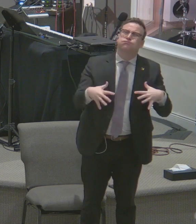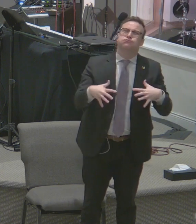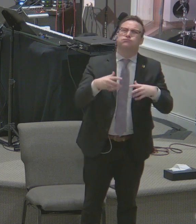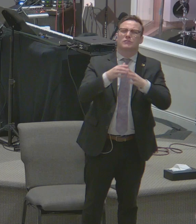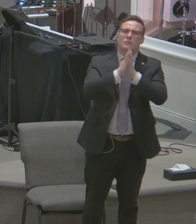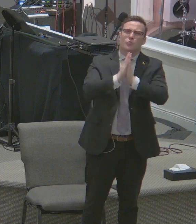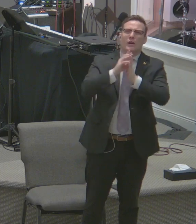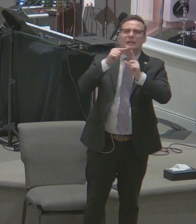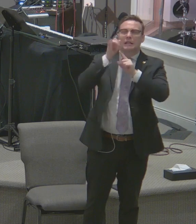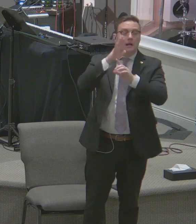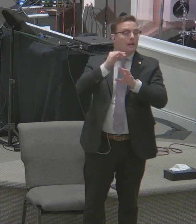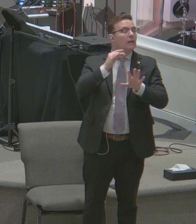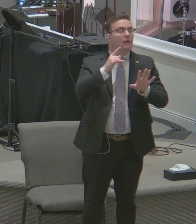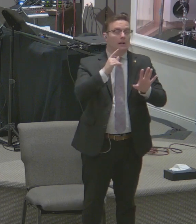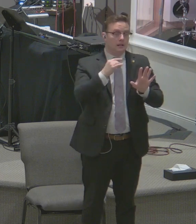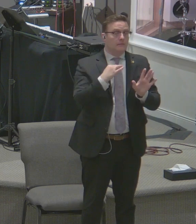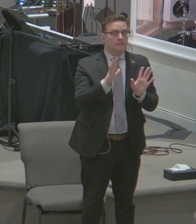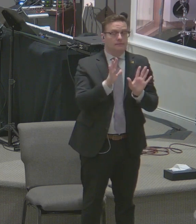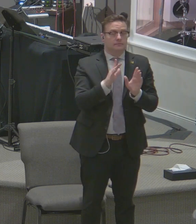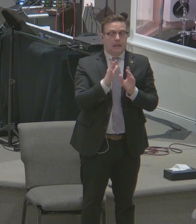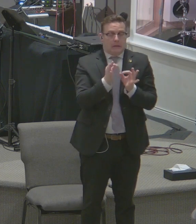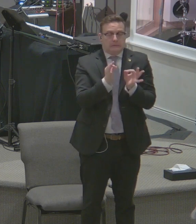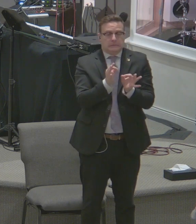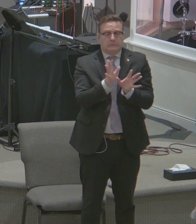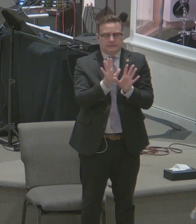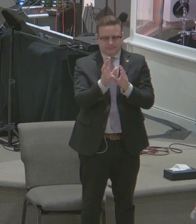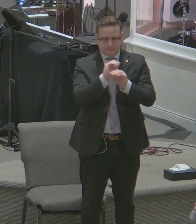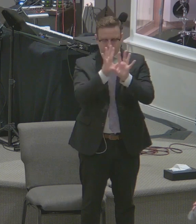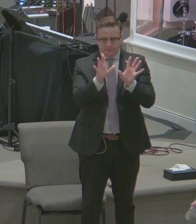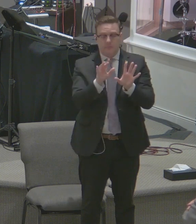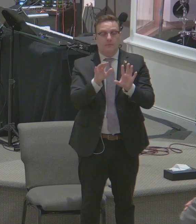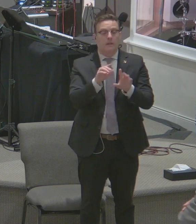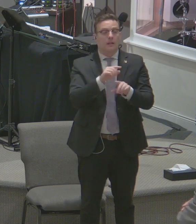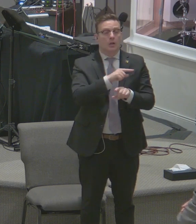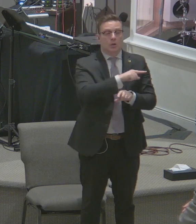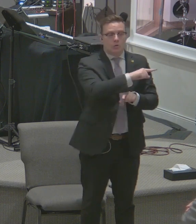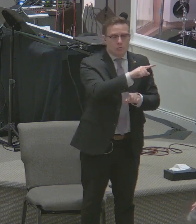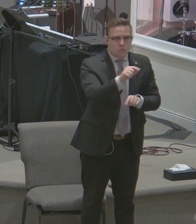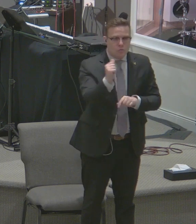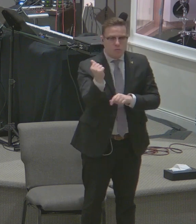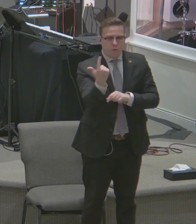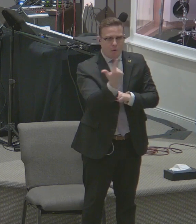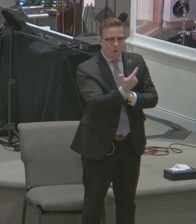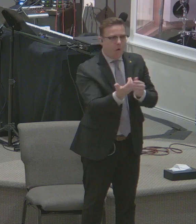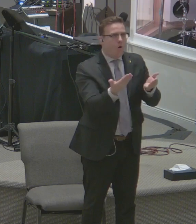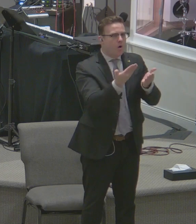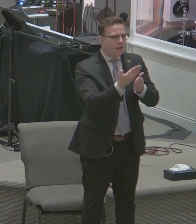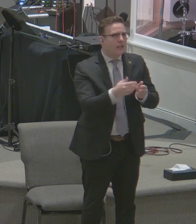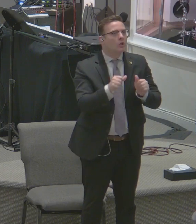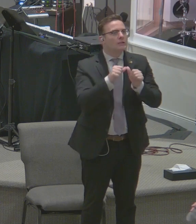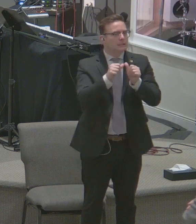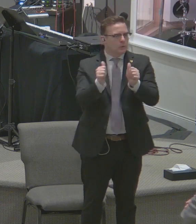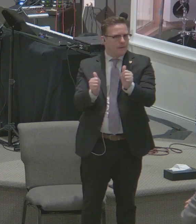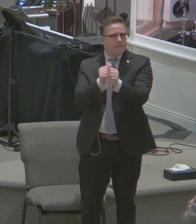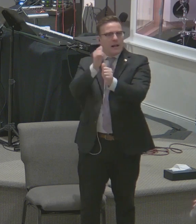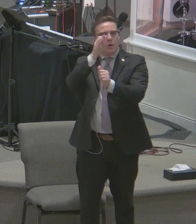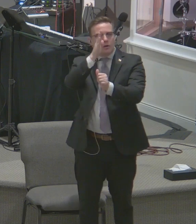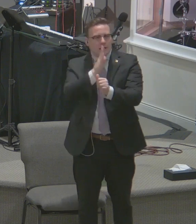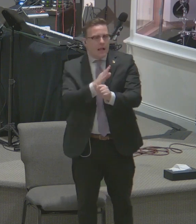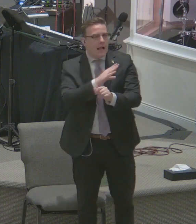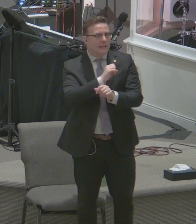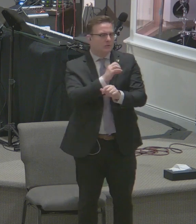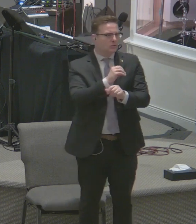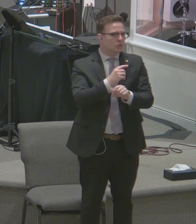that you can pay me if I was to actually receive one. Is just following the will of God in your life